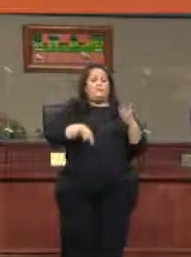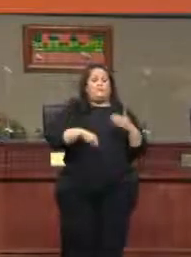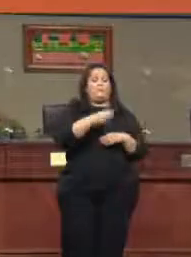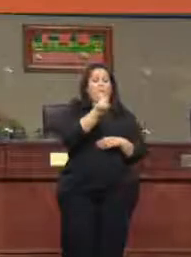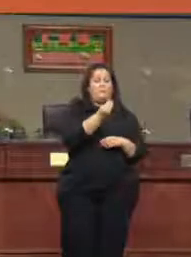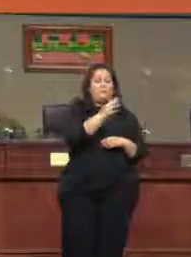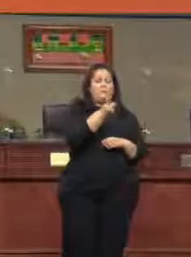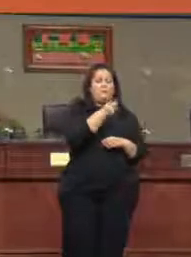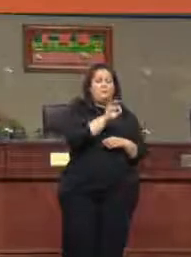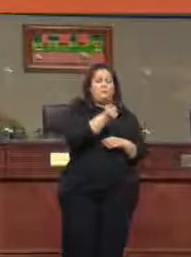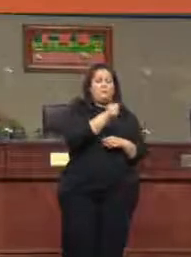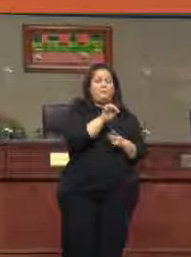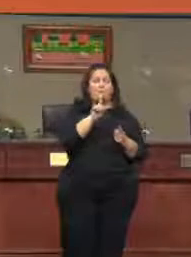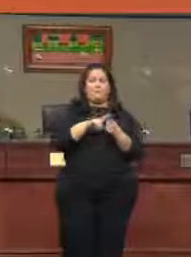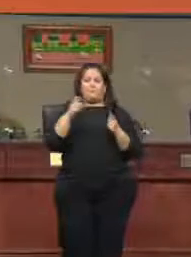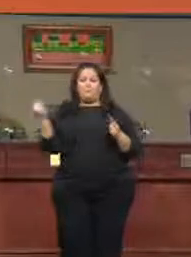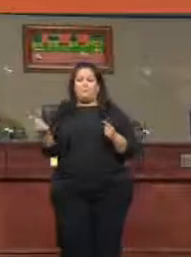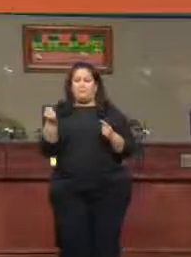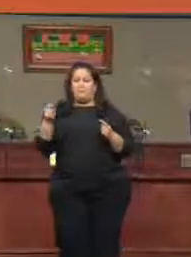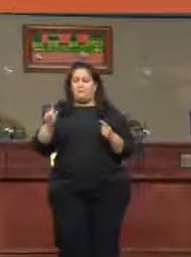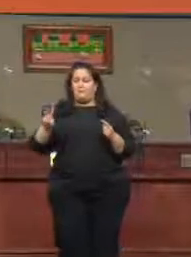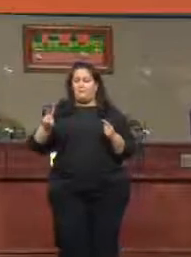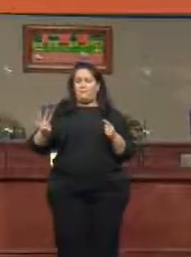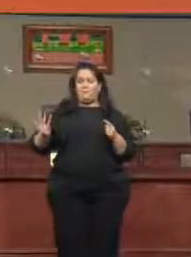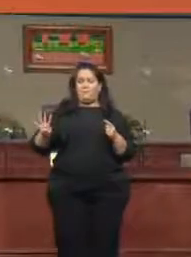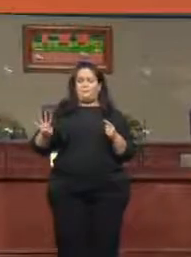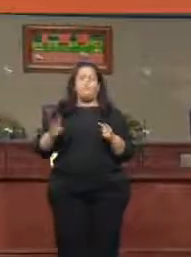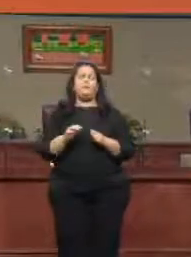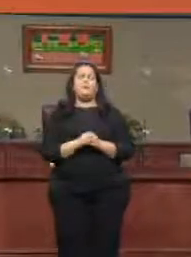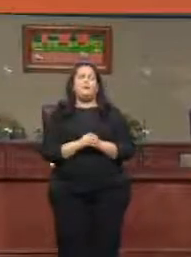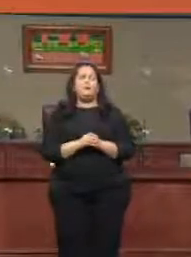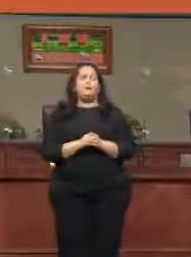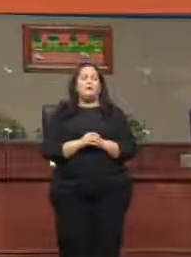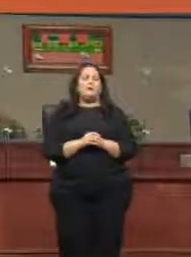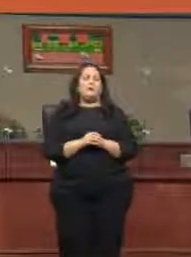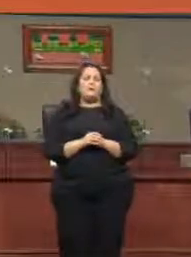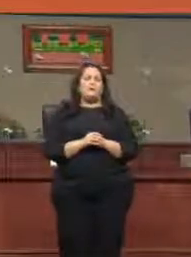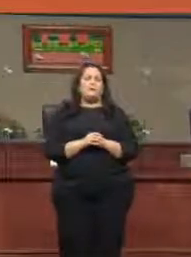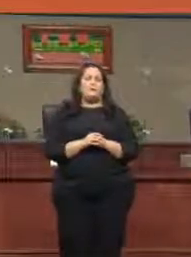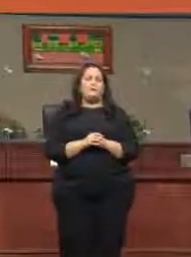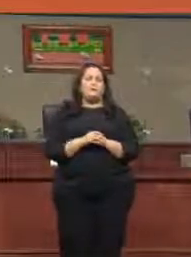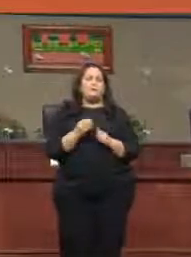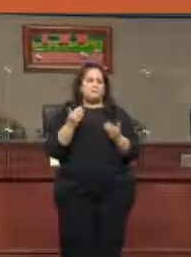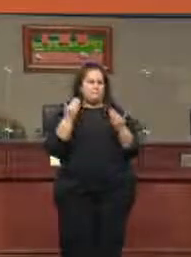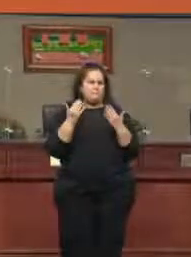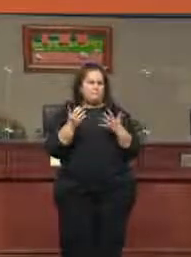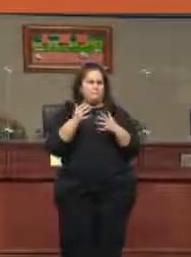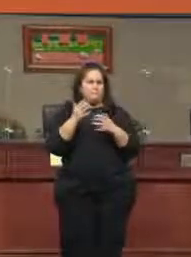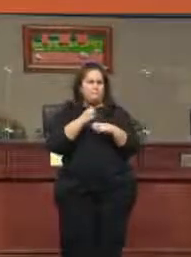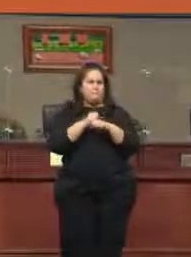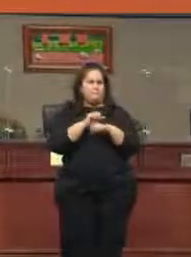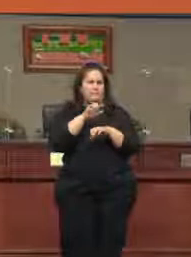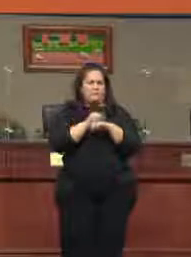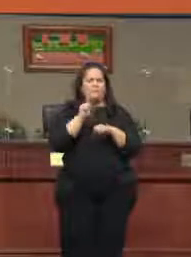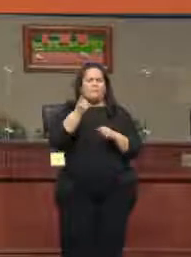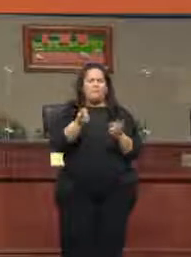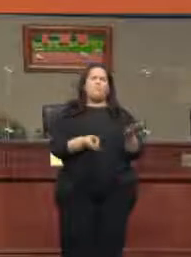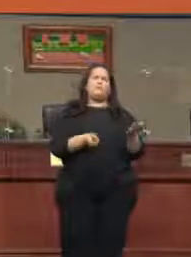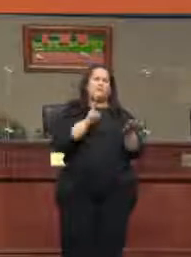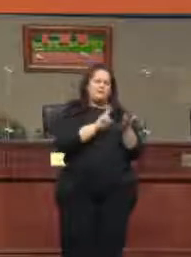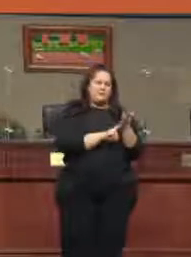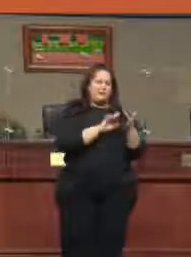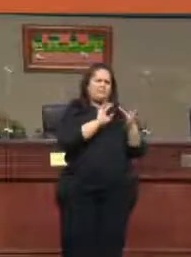April 19th through Saturday, the 24th. To make an appointment or pre-register, you can go on